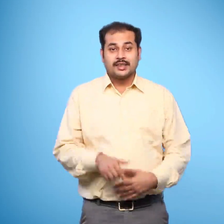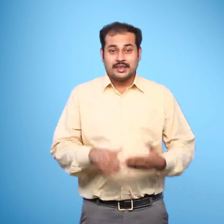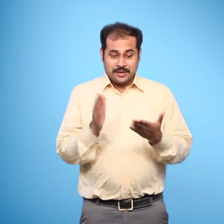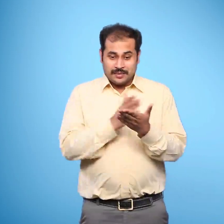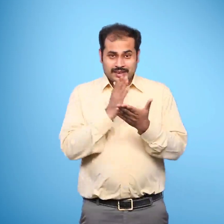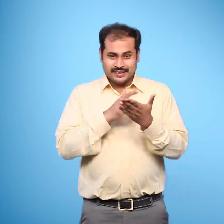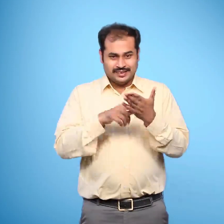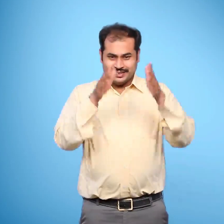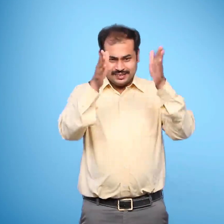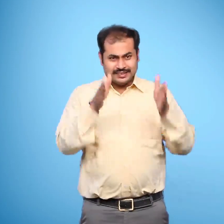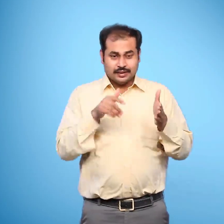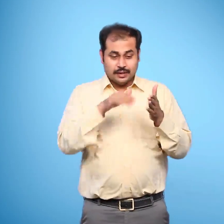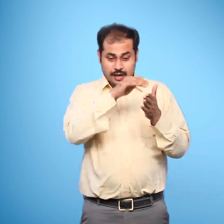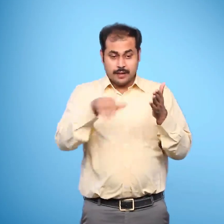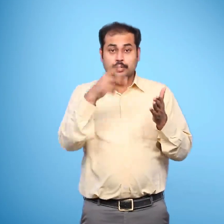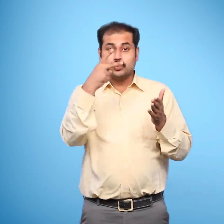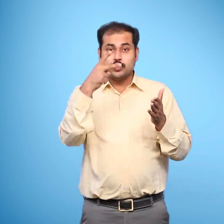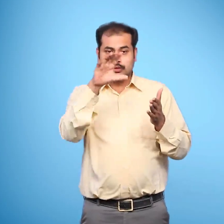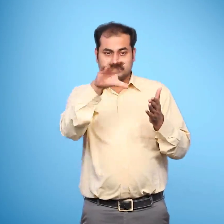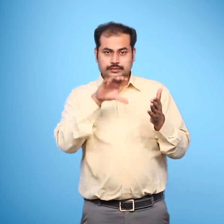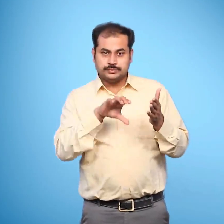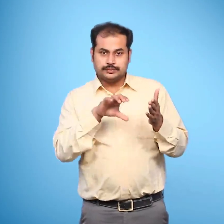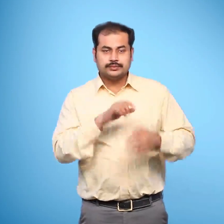This page is divided into 2 parts.